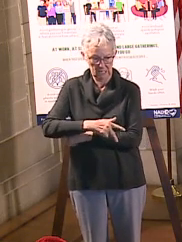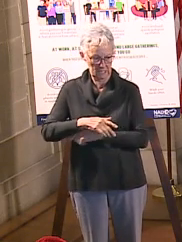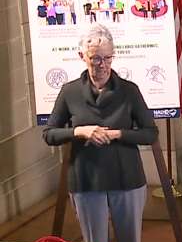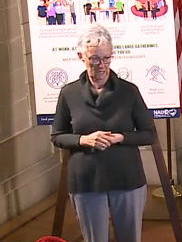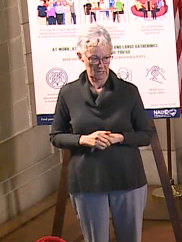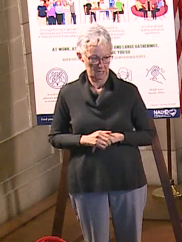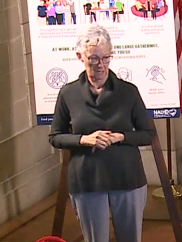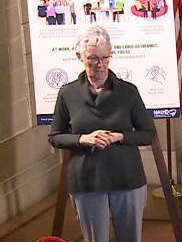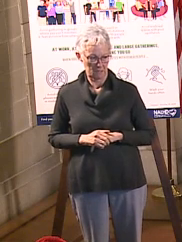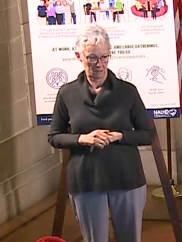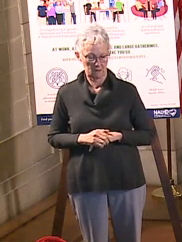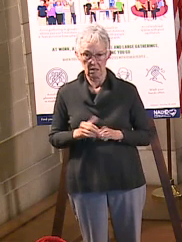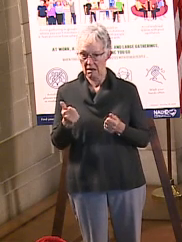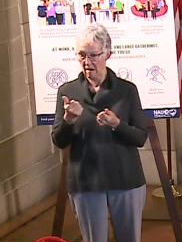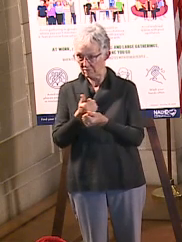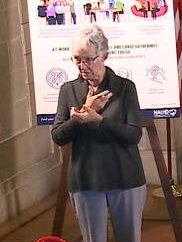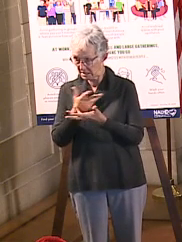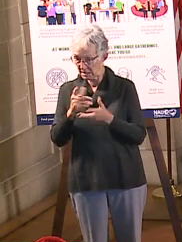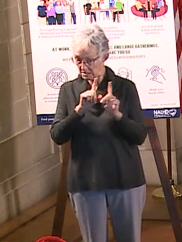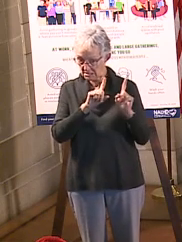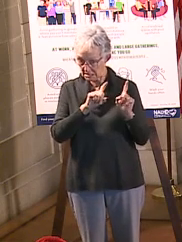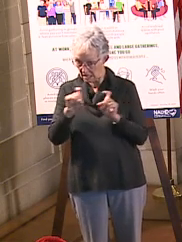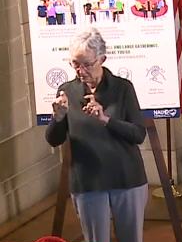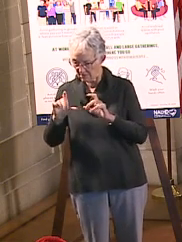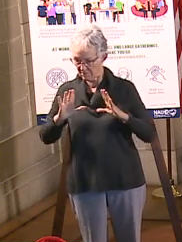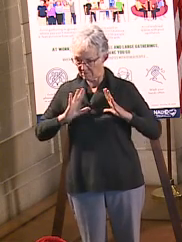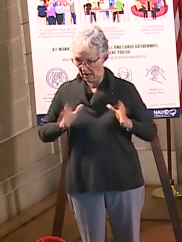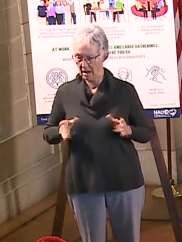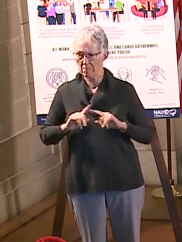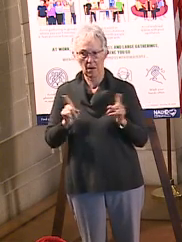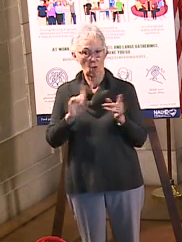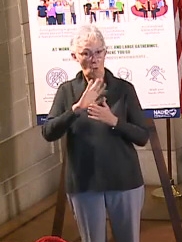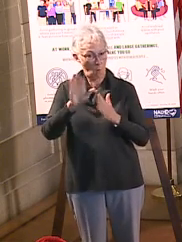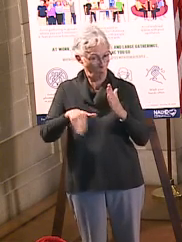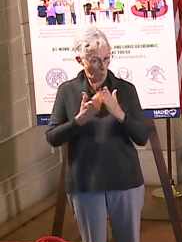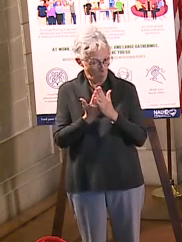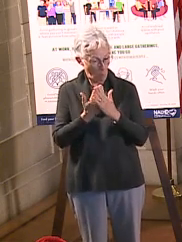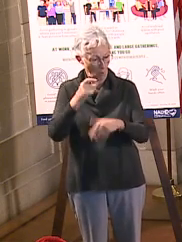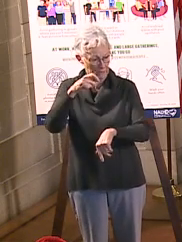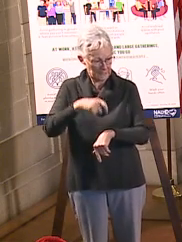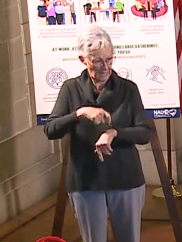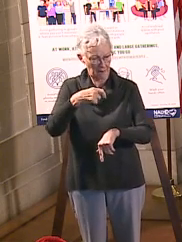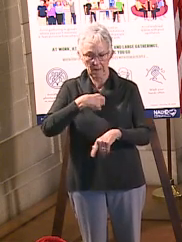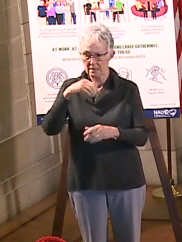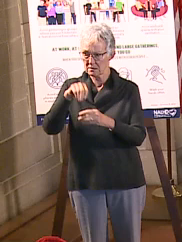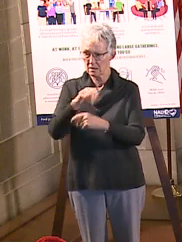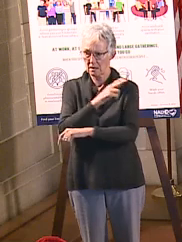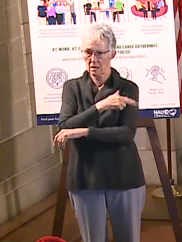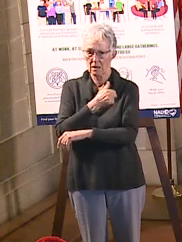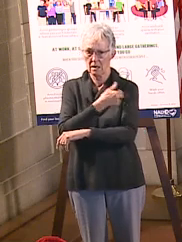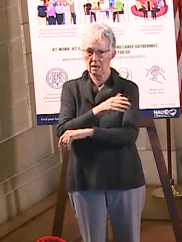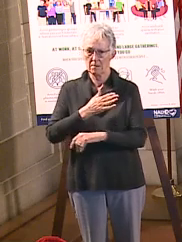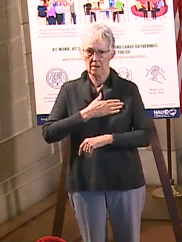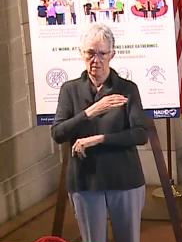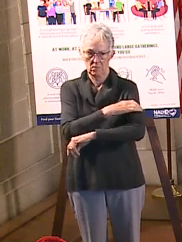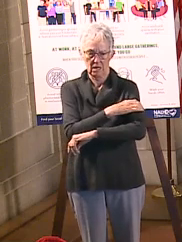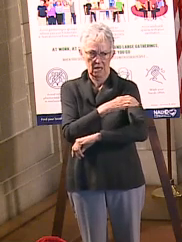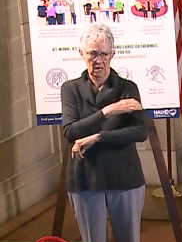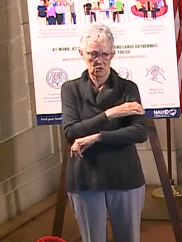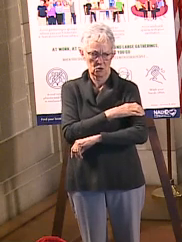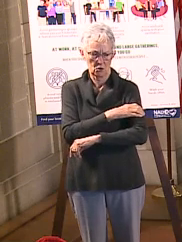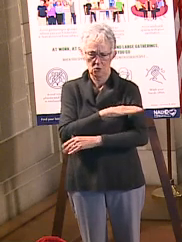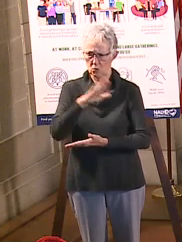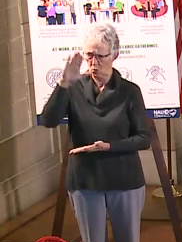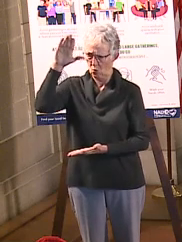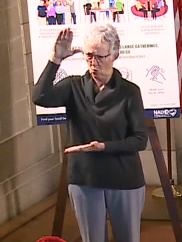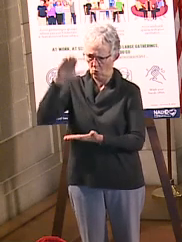Everything really tested out all right, but the entire time I was there, my blood pressure was low, and they didn't put